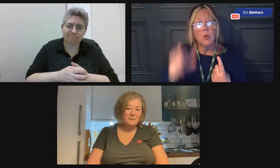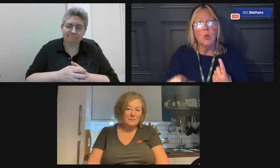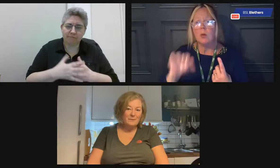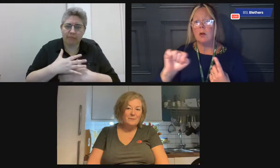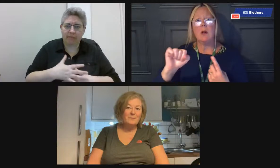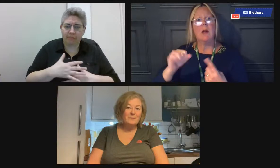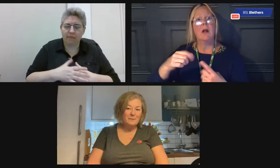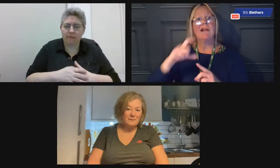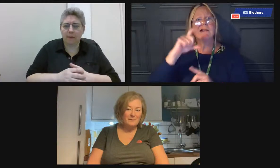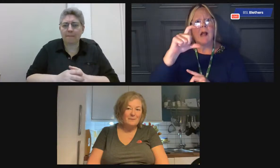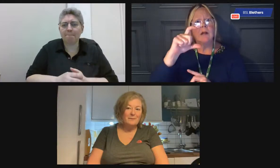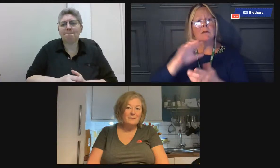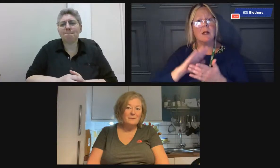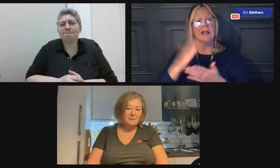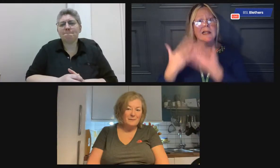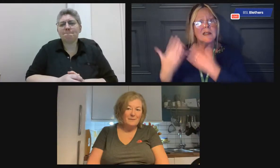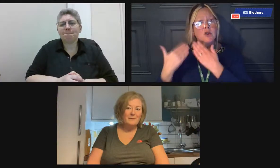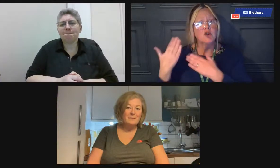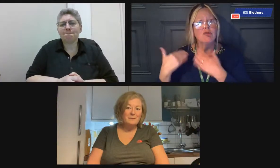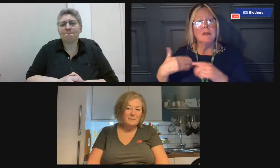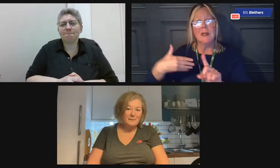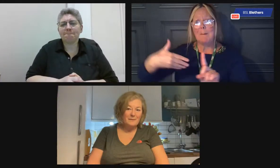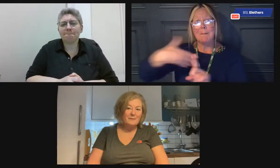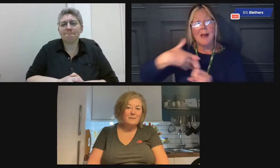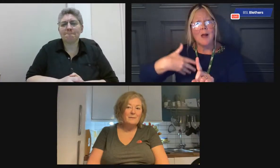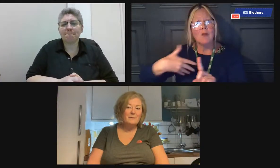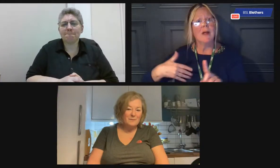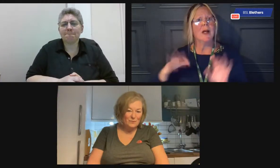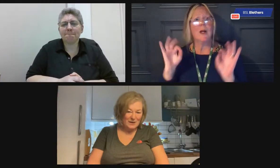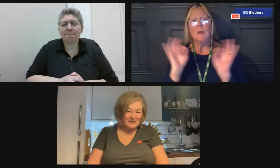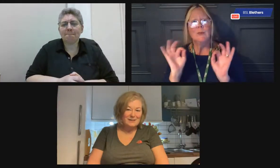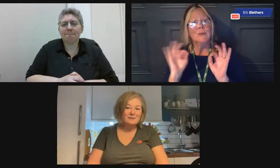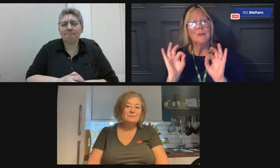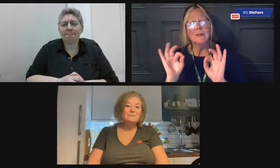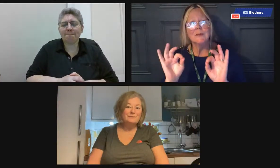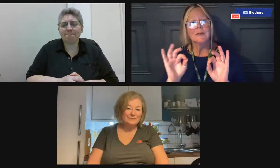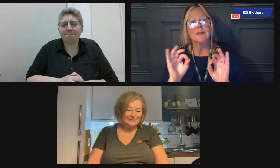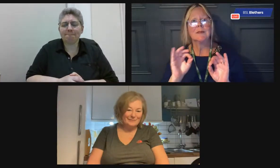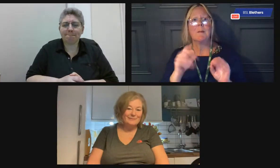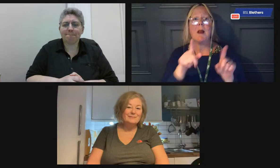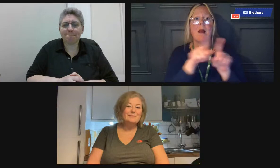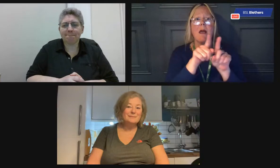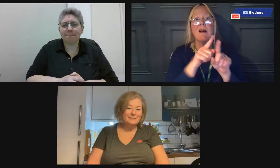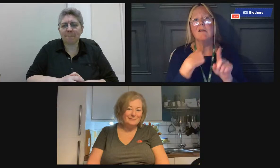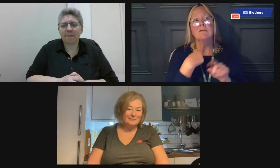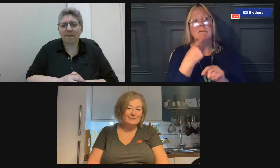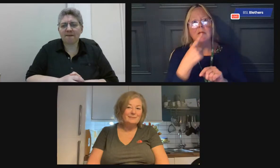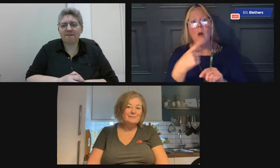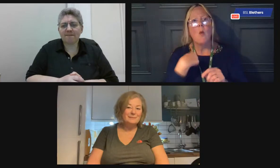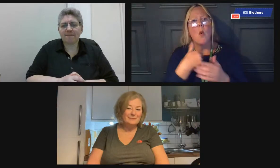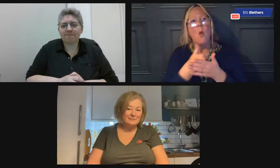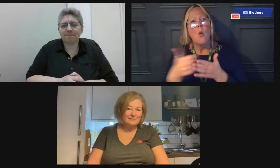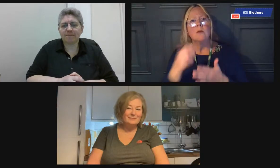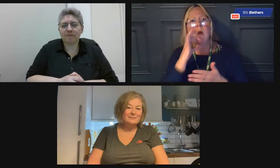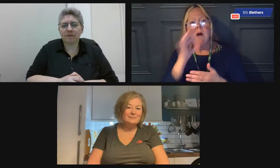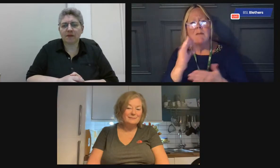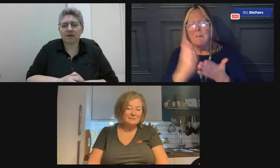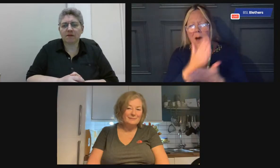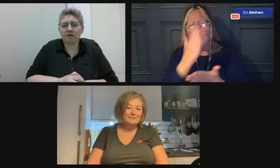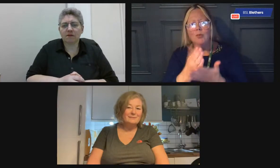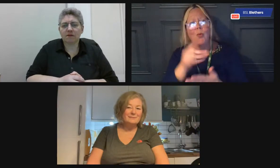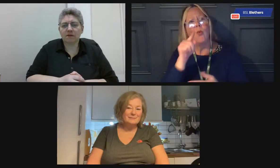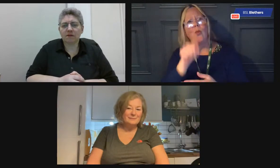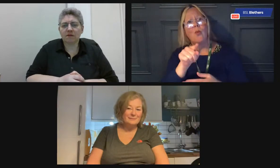someone's under pressure to go and provide that service, and they might not know the individual's cancer history, their background.